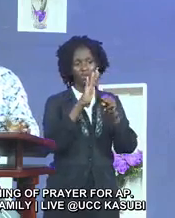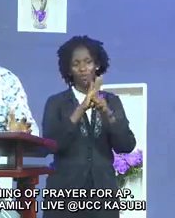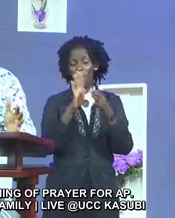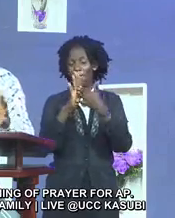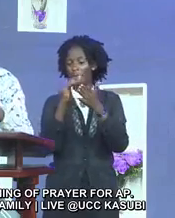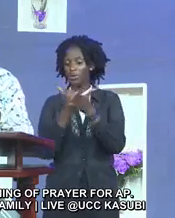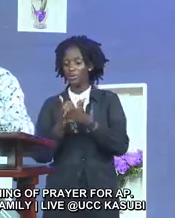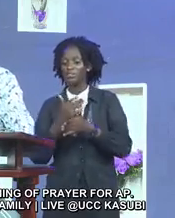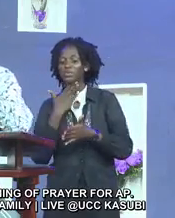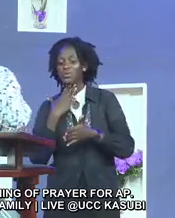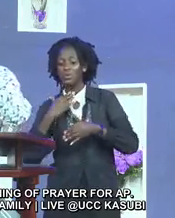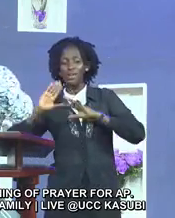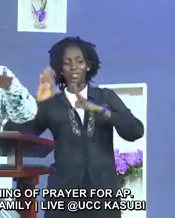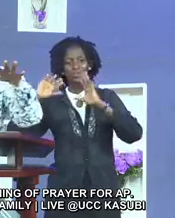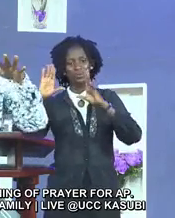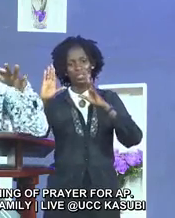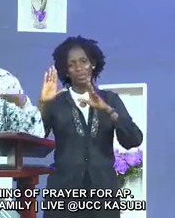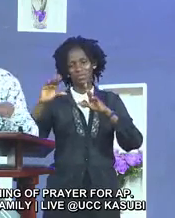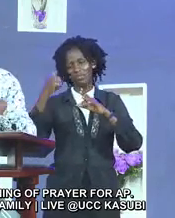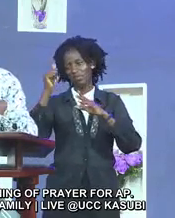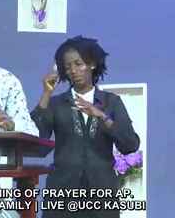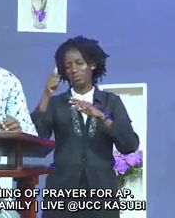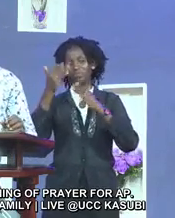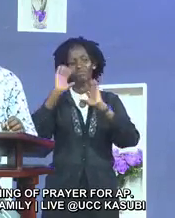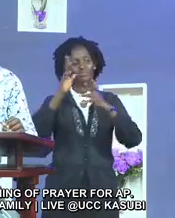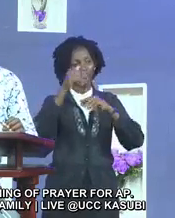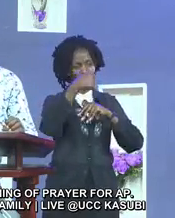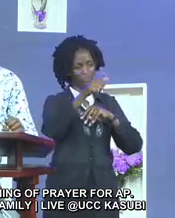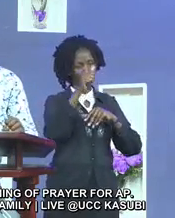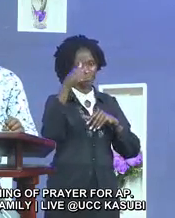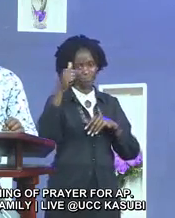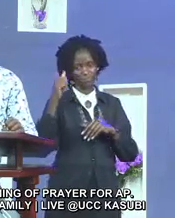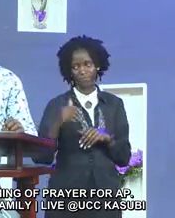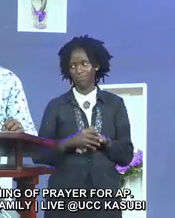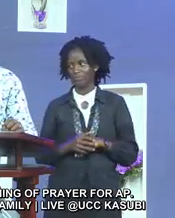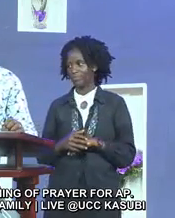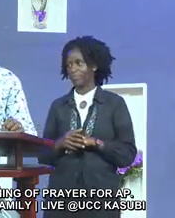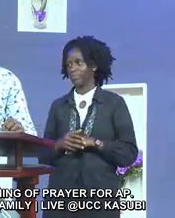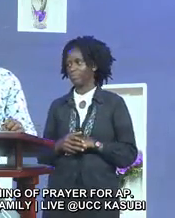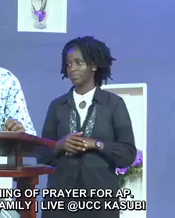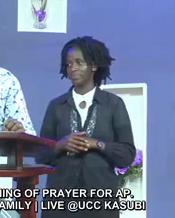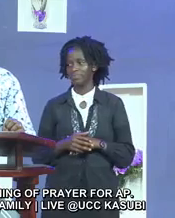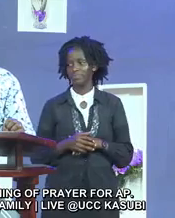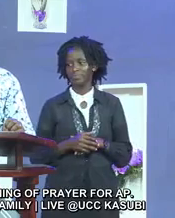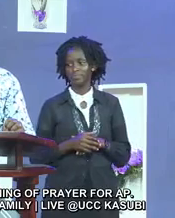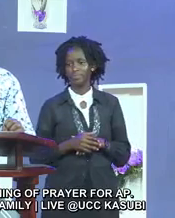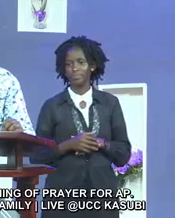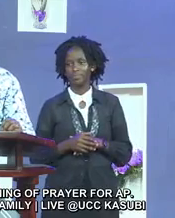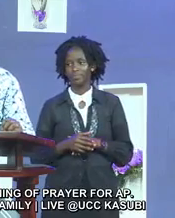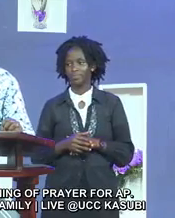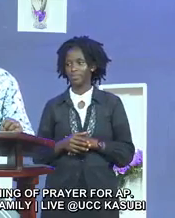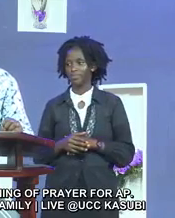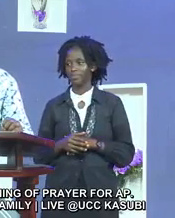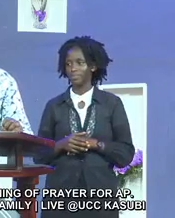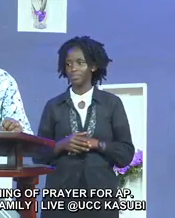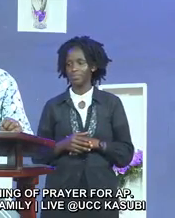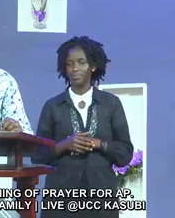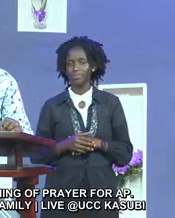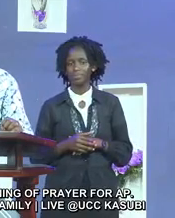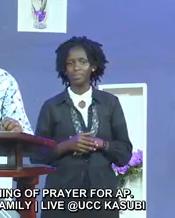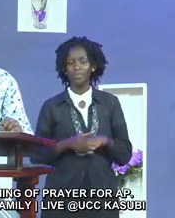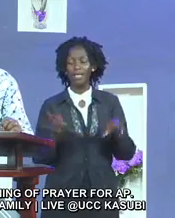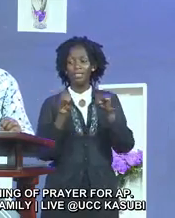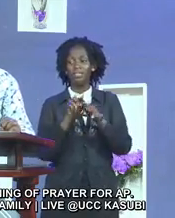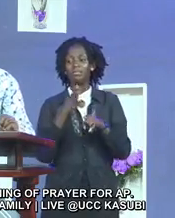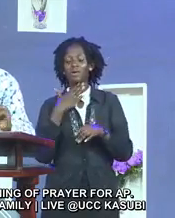We would have clapped as pastors, but I request you to clap for yourself. Naye